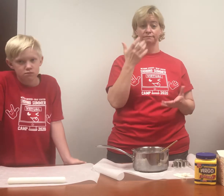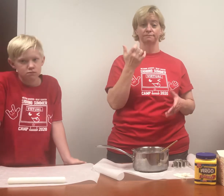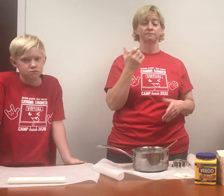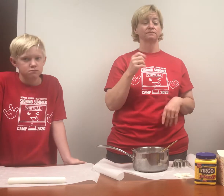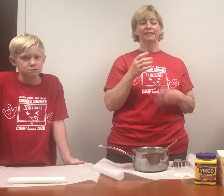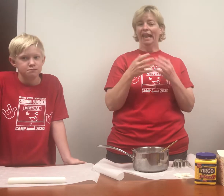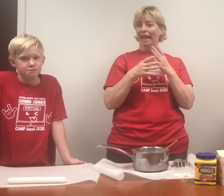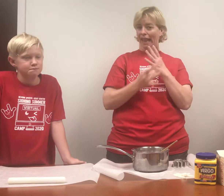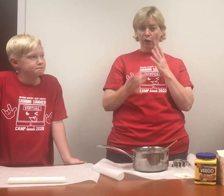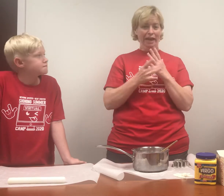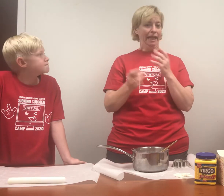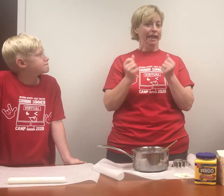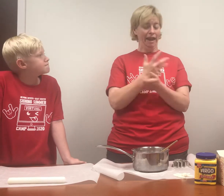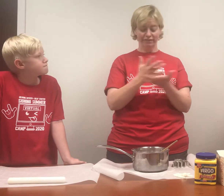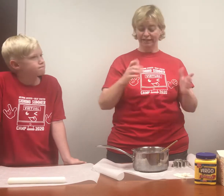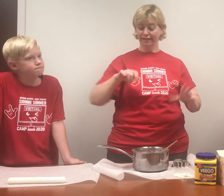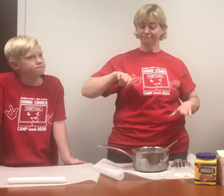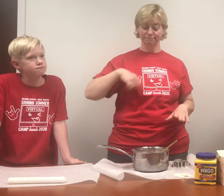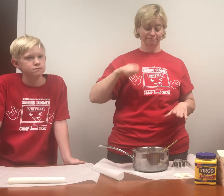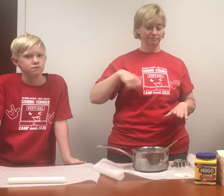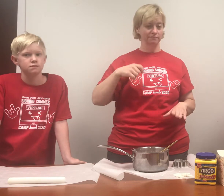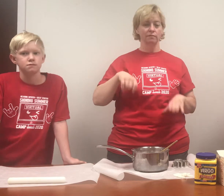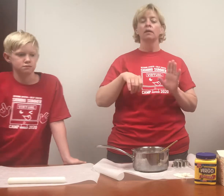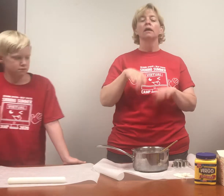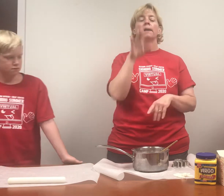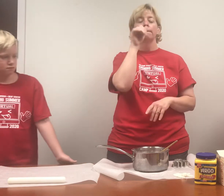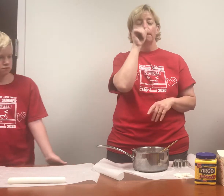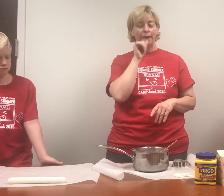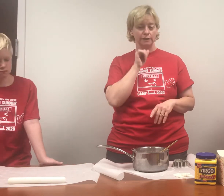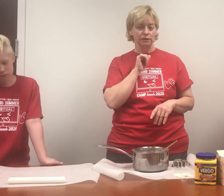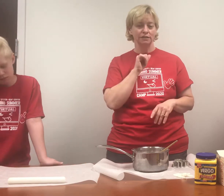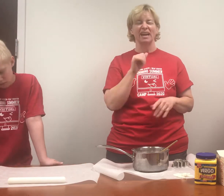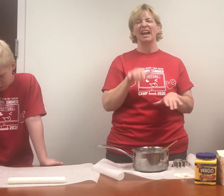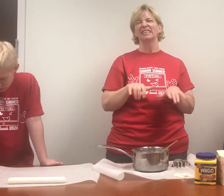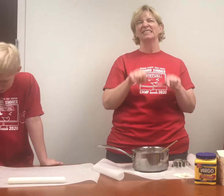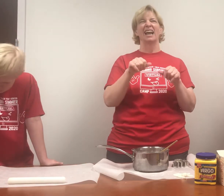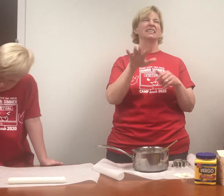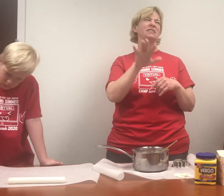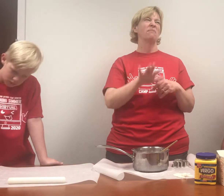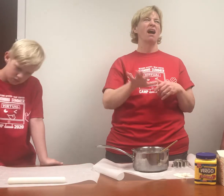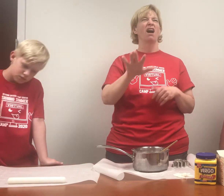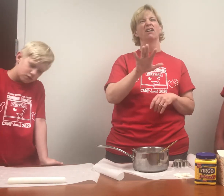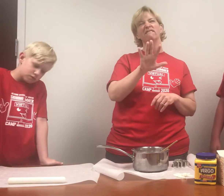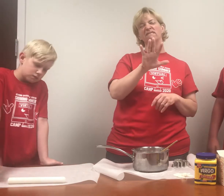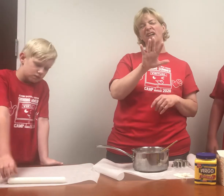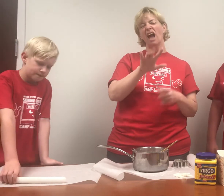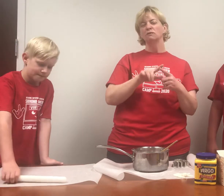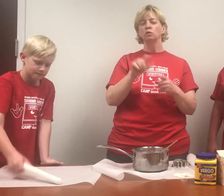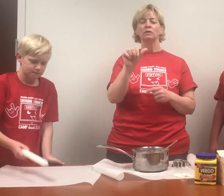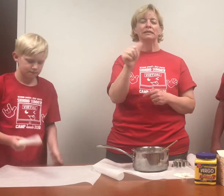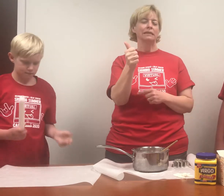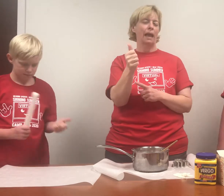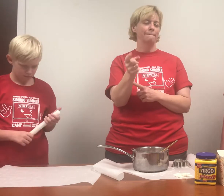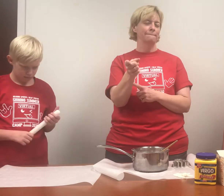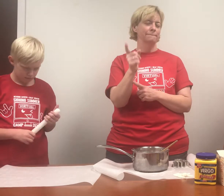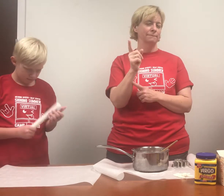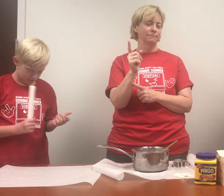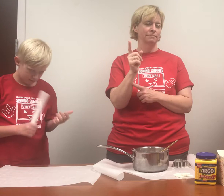milk. It will be very liquid of a consistency, and just go ahead and be patient. It takes about 5 to